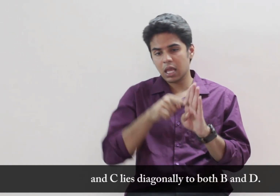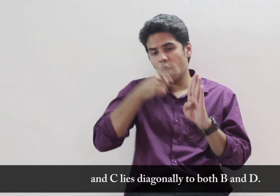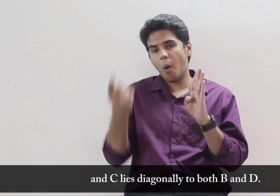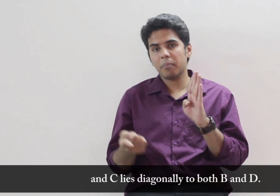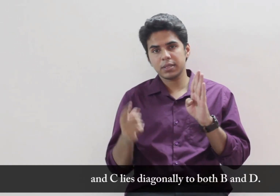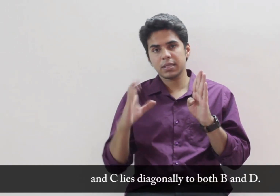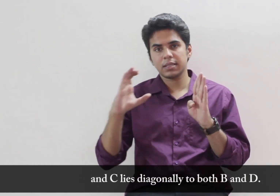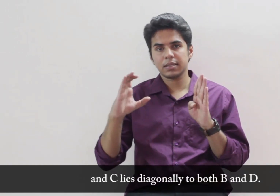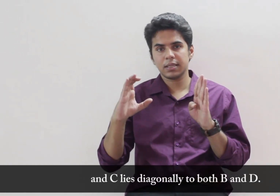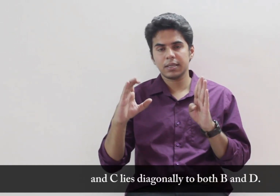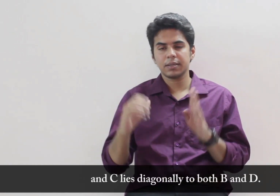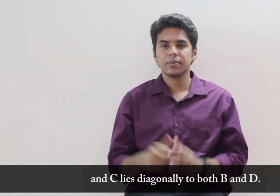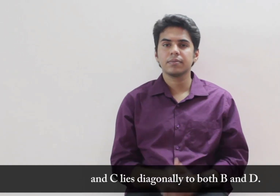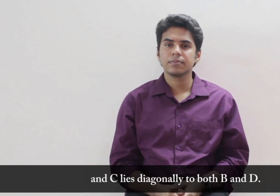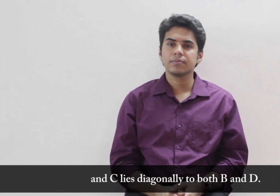B and D.